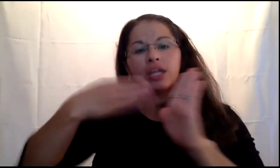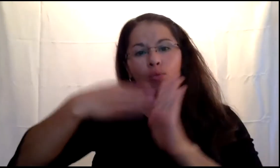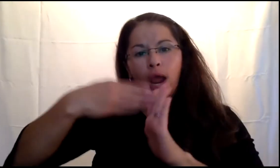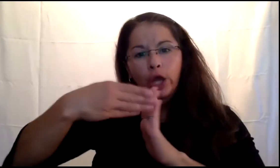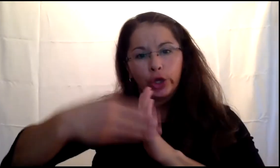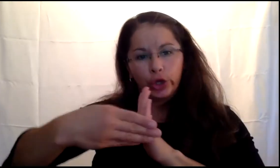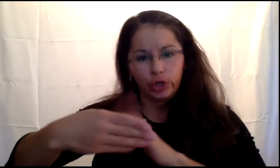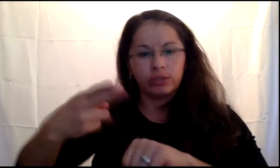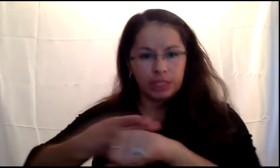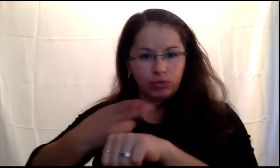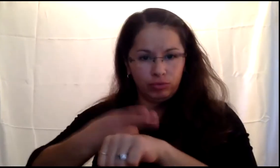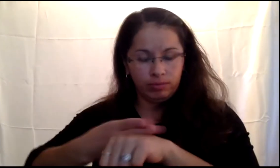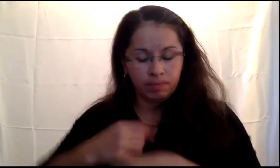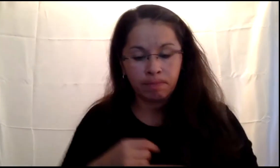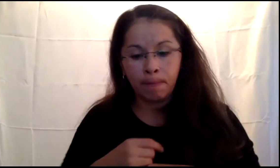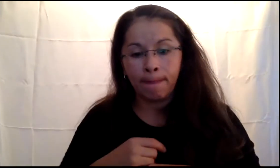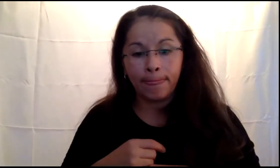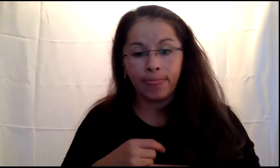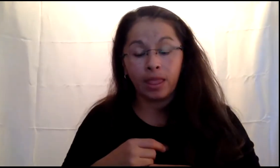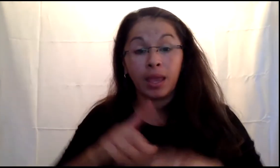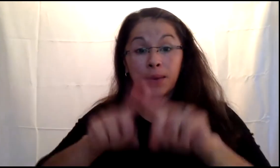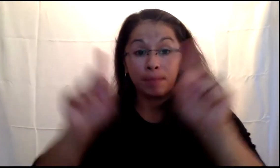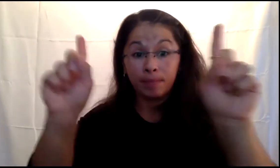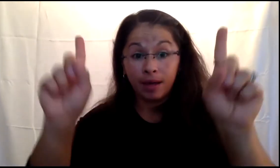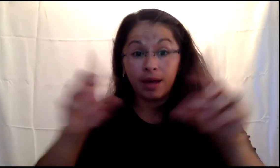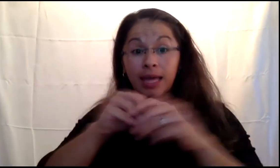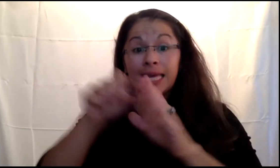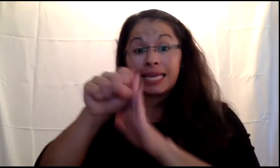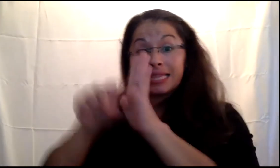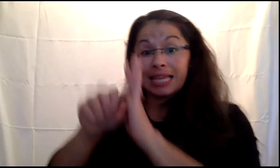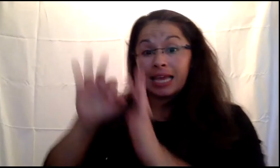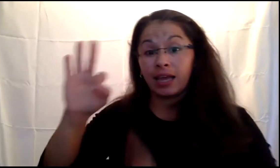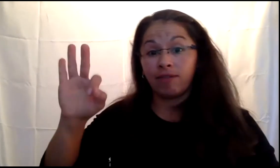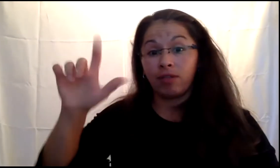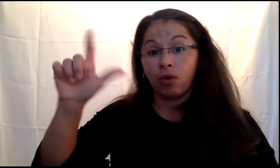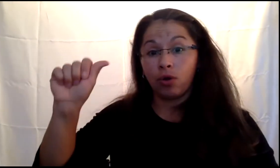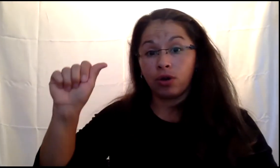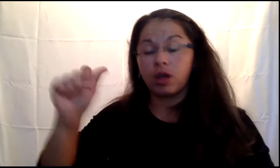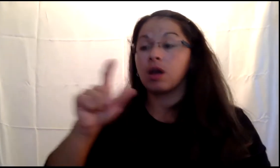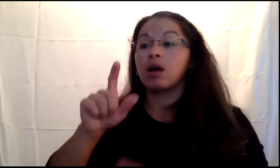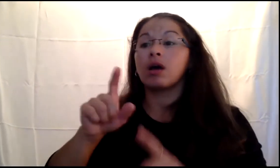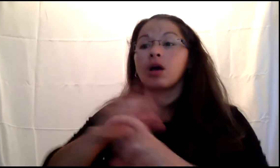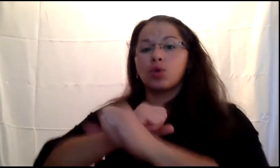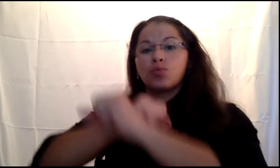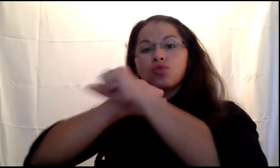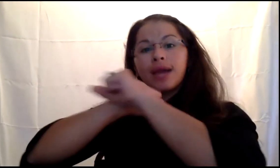in the state of Florida, it protects applicants. So not